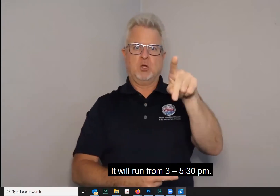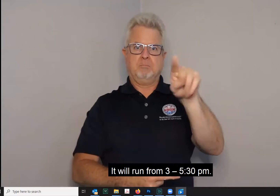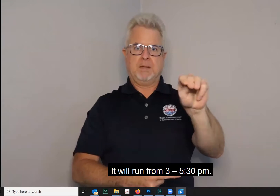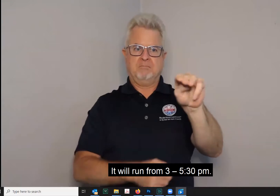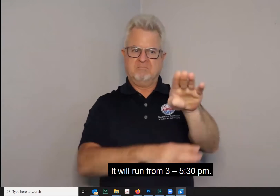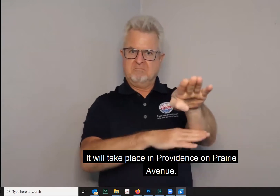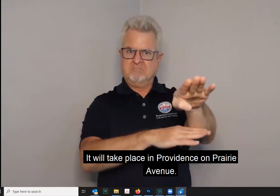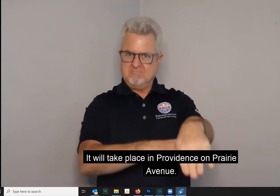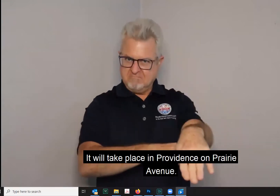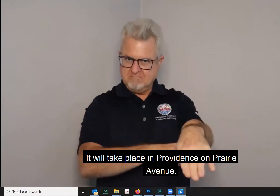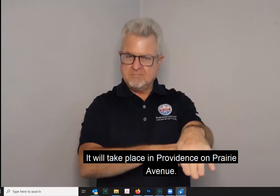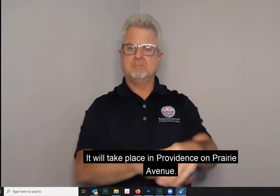5:30 p.m.